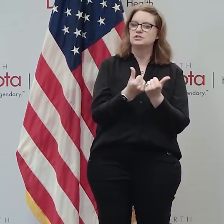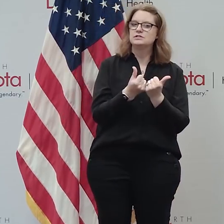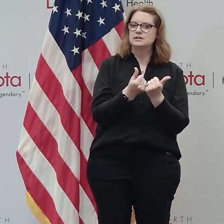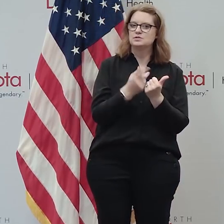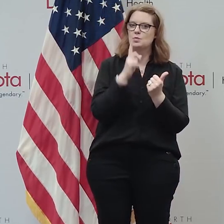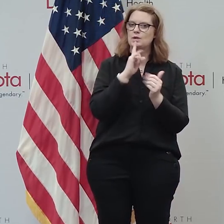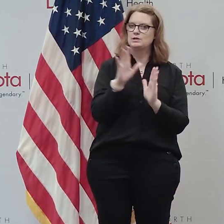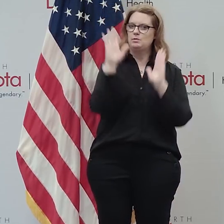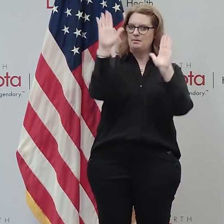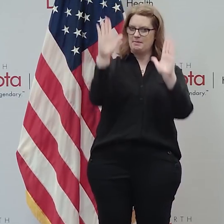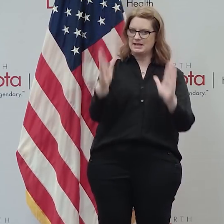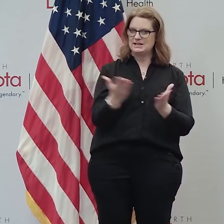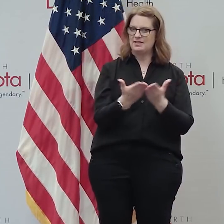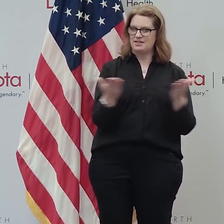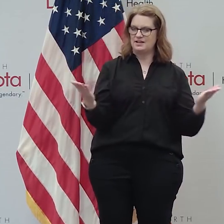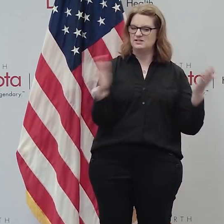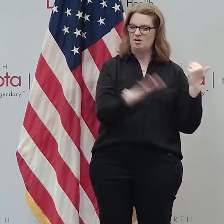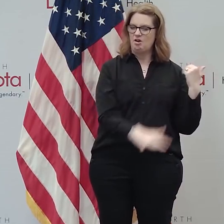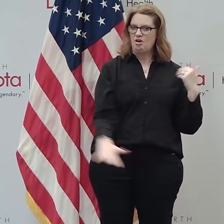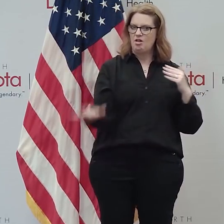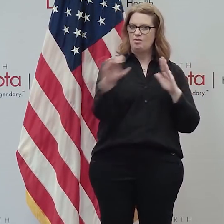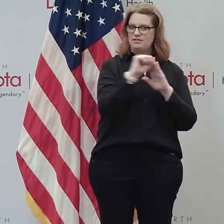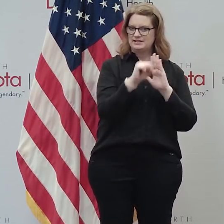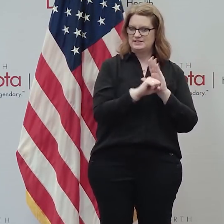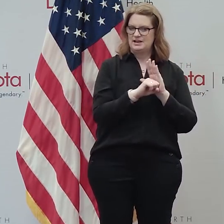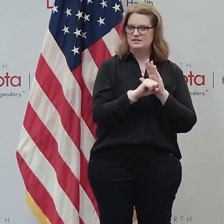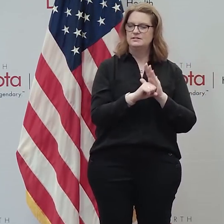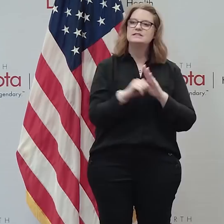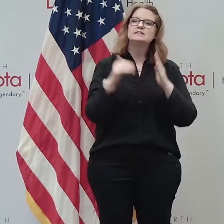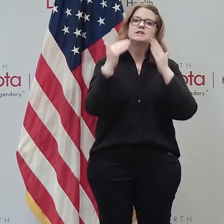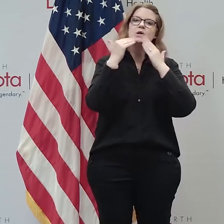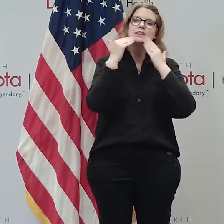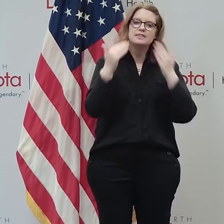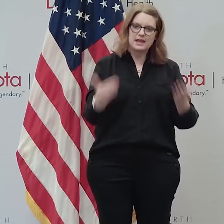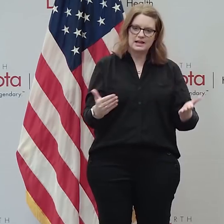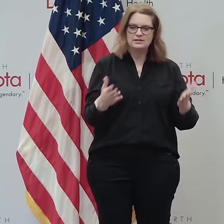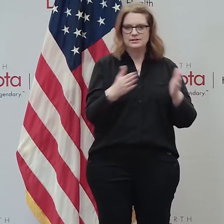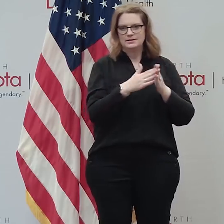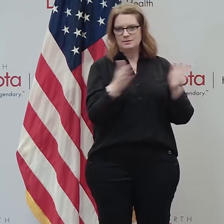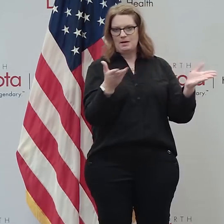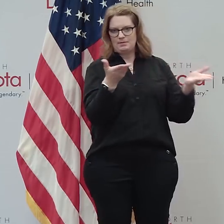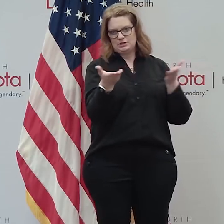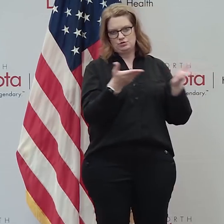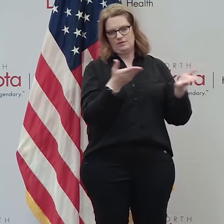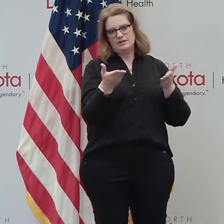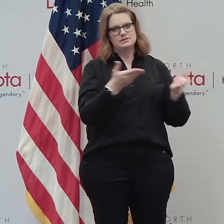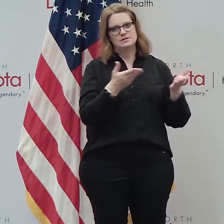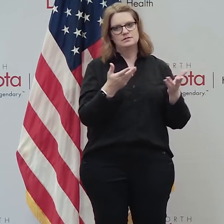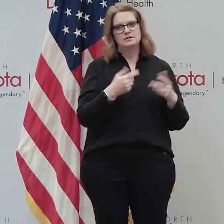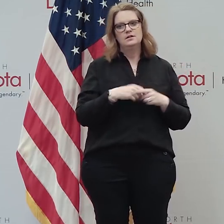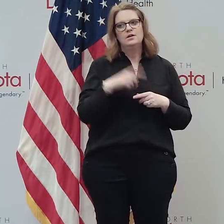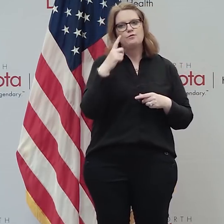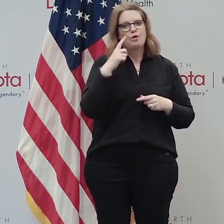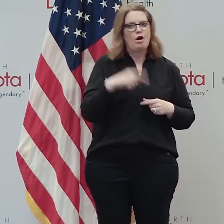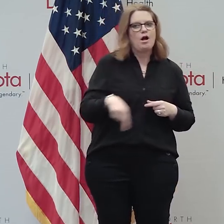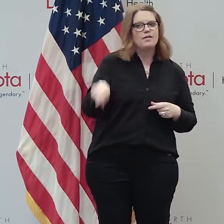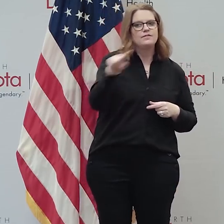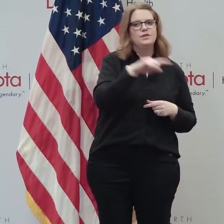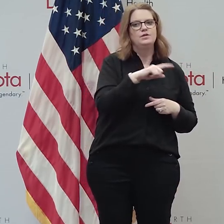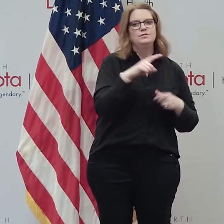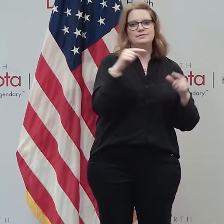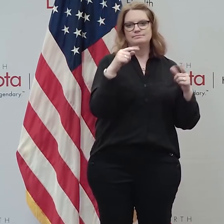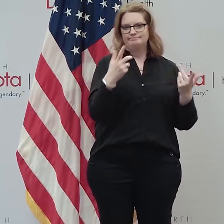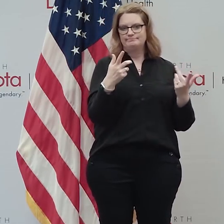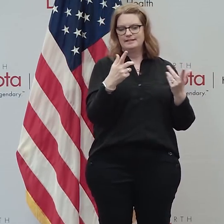amazing things across the state. So thank you to all of those public servants today and every day for all you do on behalf of North